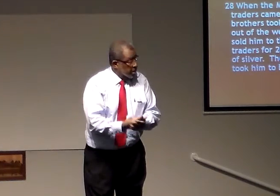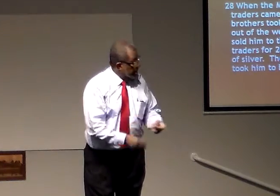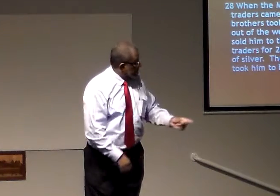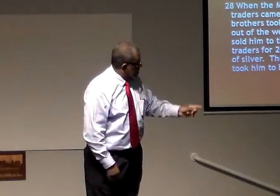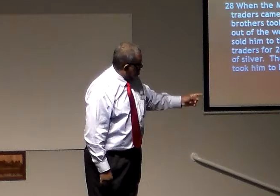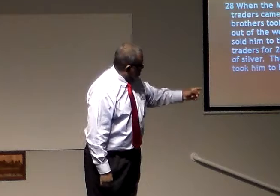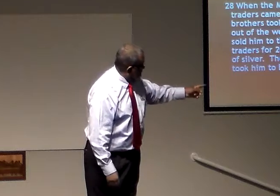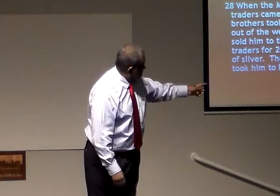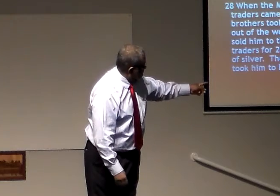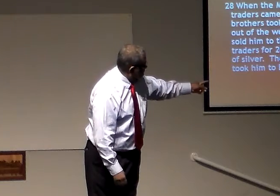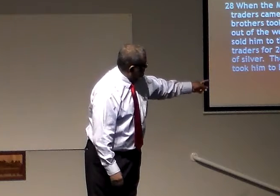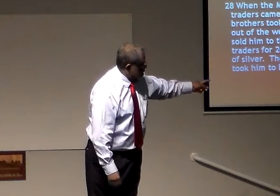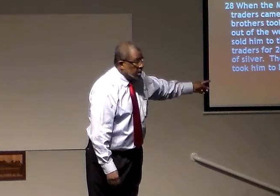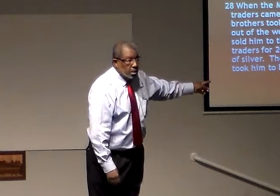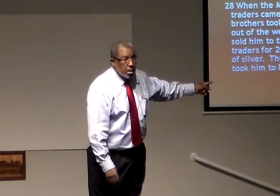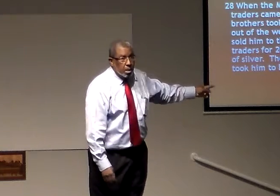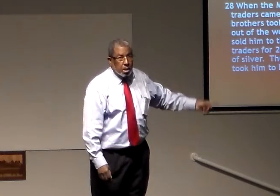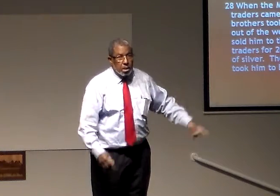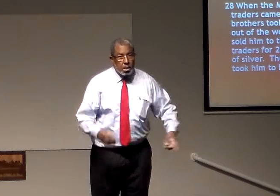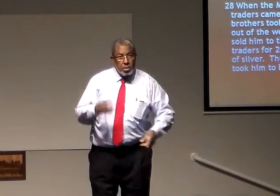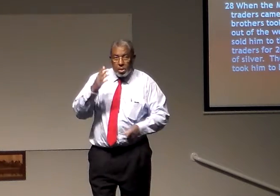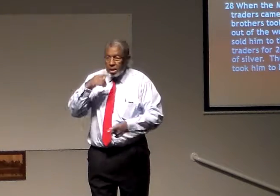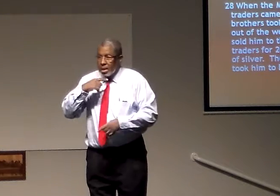They want to hold that money right there.